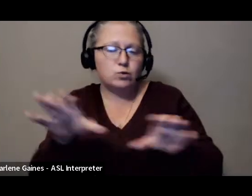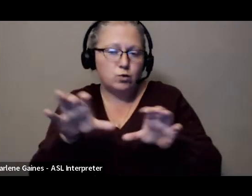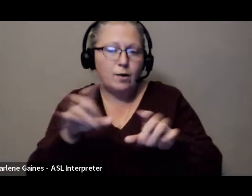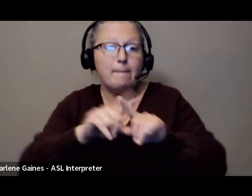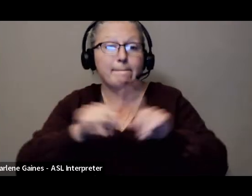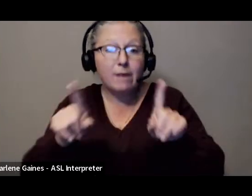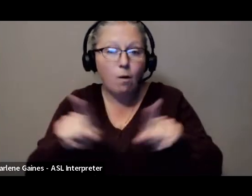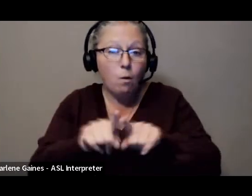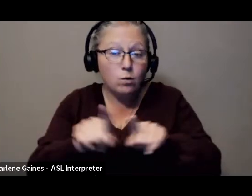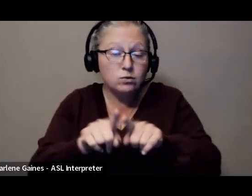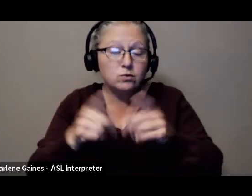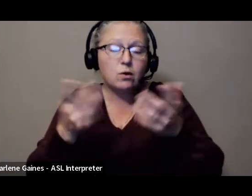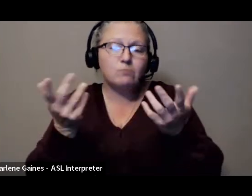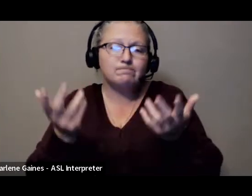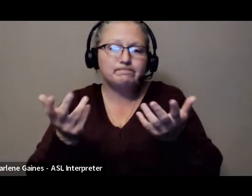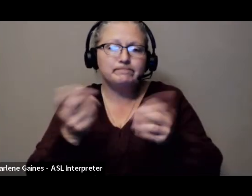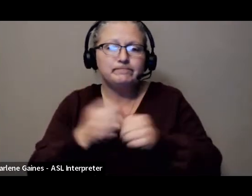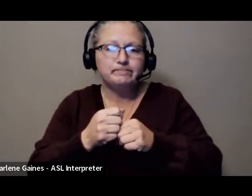but also